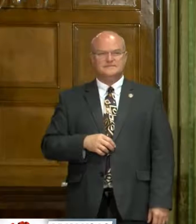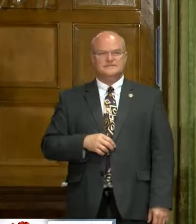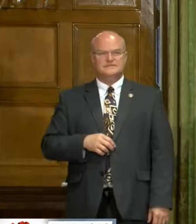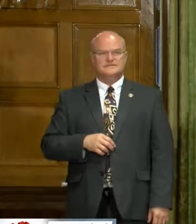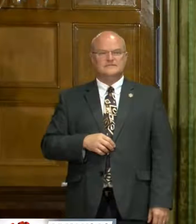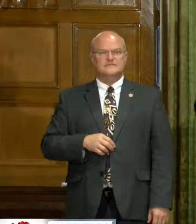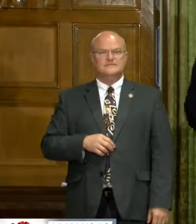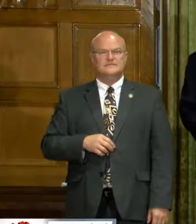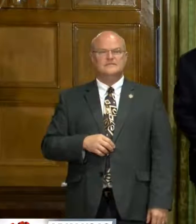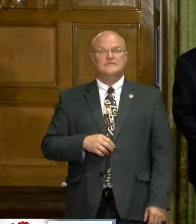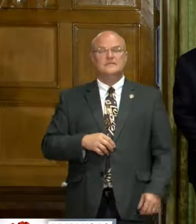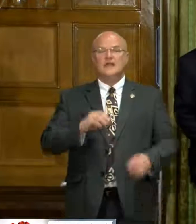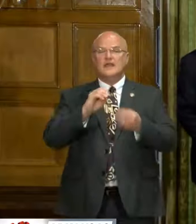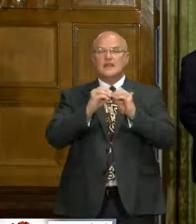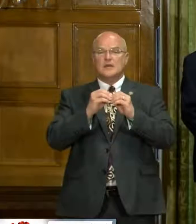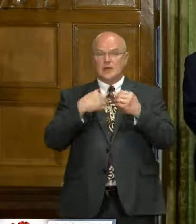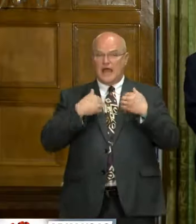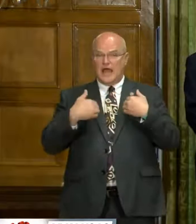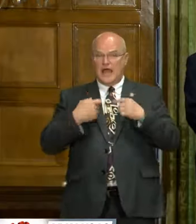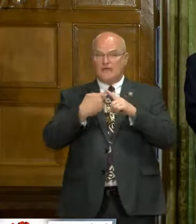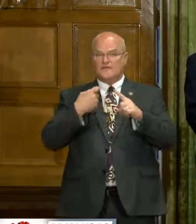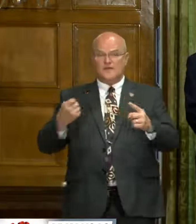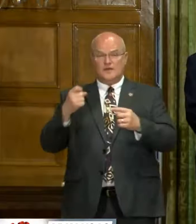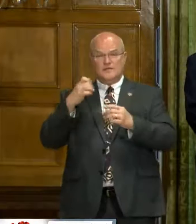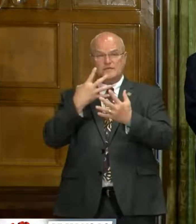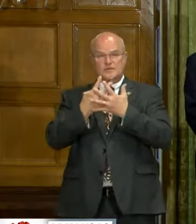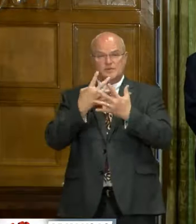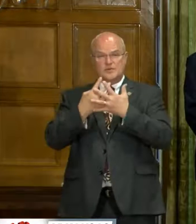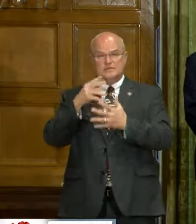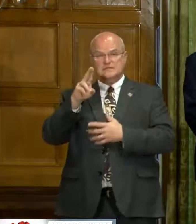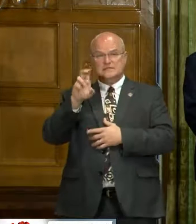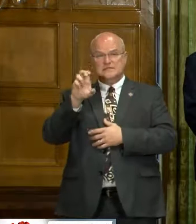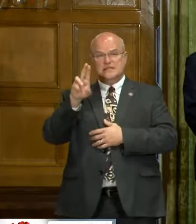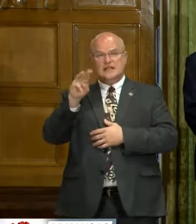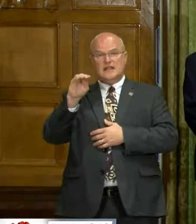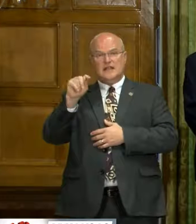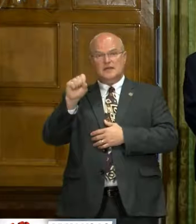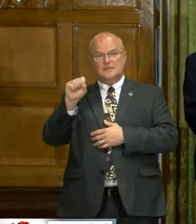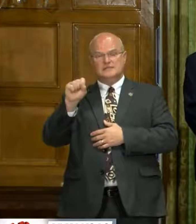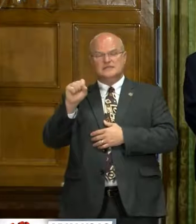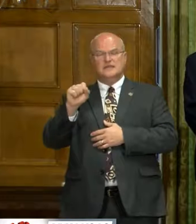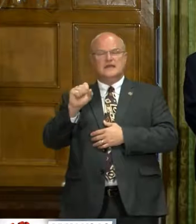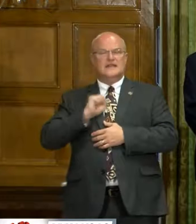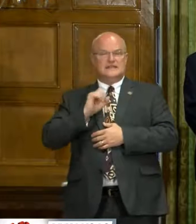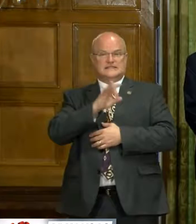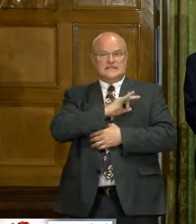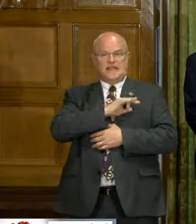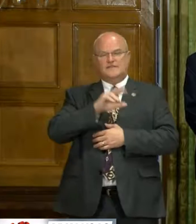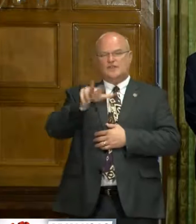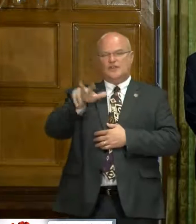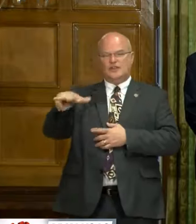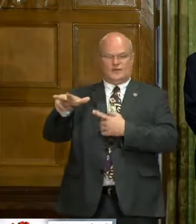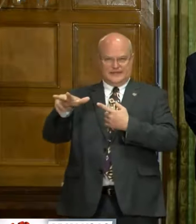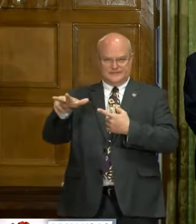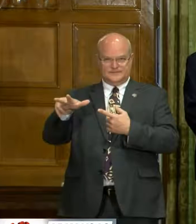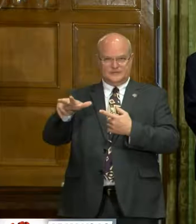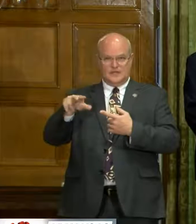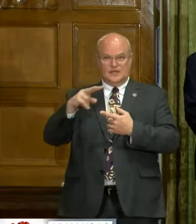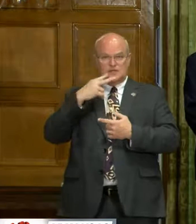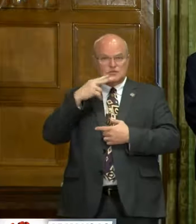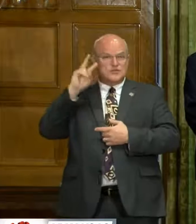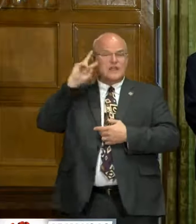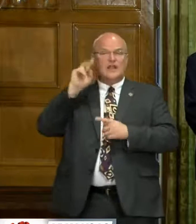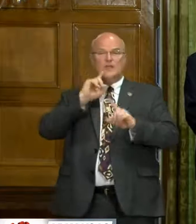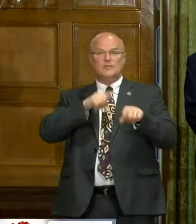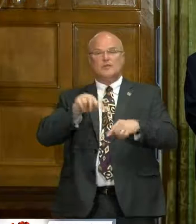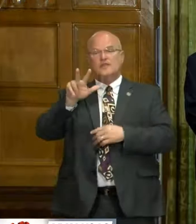Thank you. The number that I have from the Cummins unit from this morning was 33. Now, 2 days ago